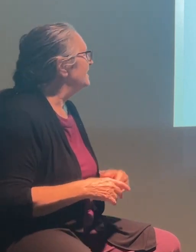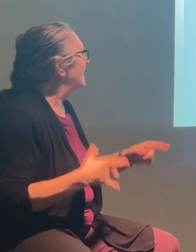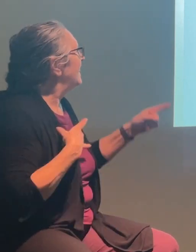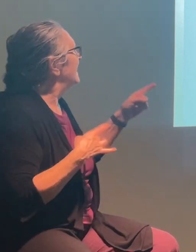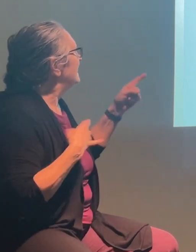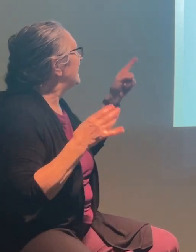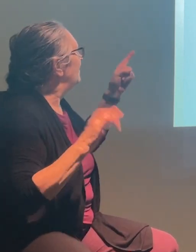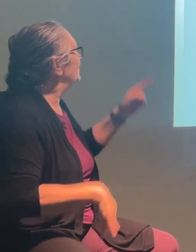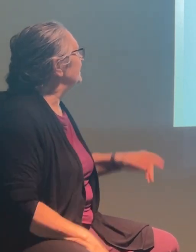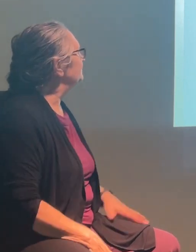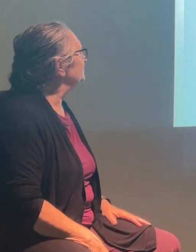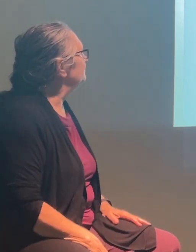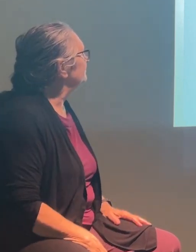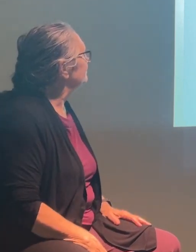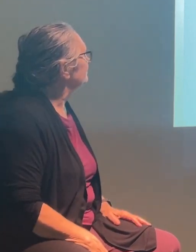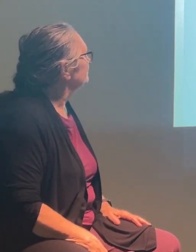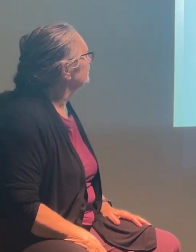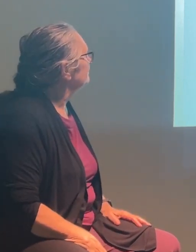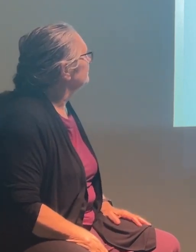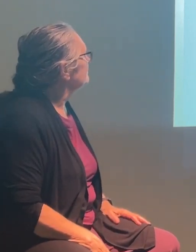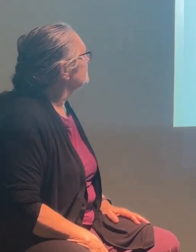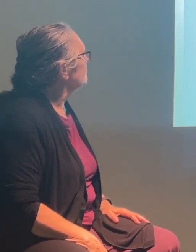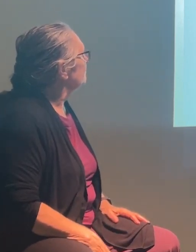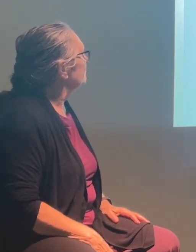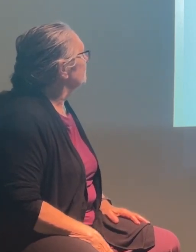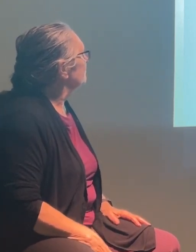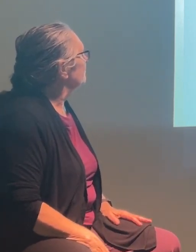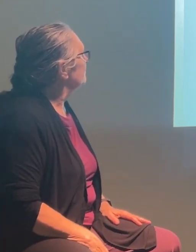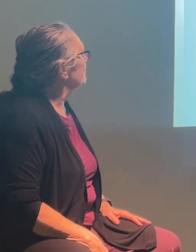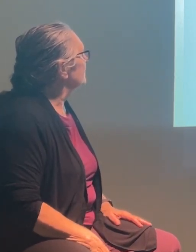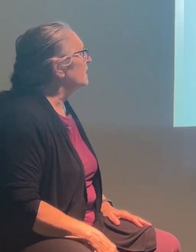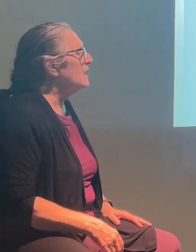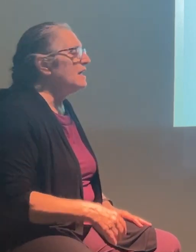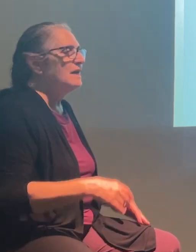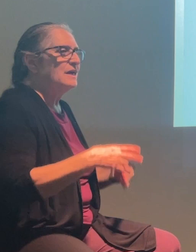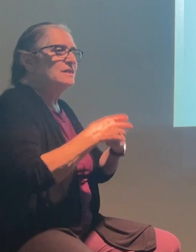like this one too. And the banknotes were even more